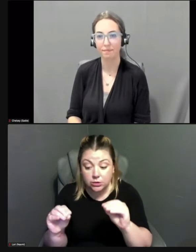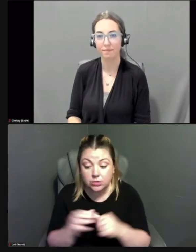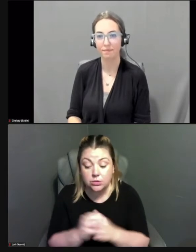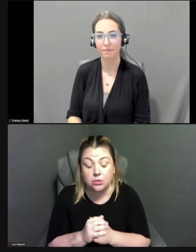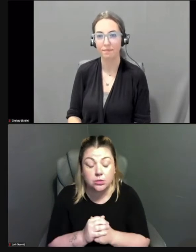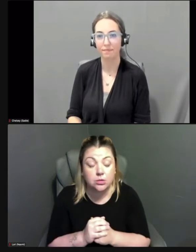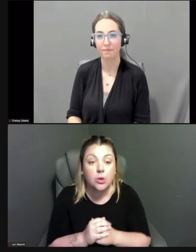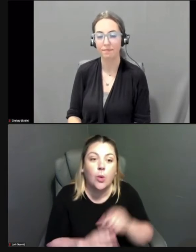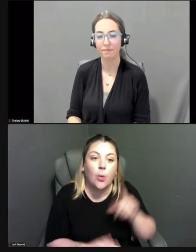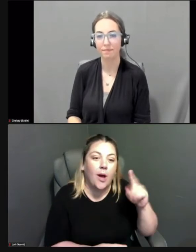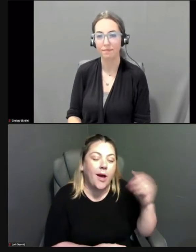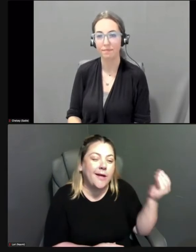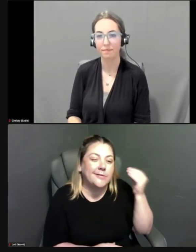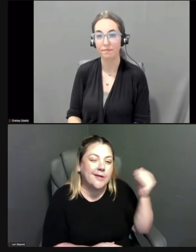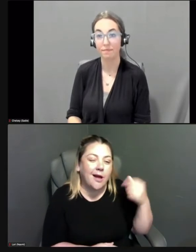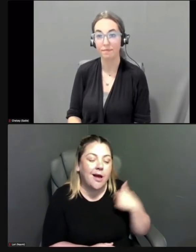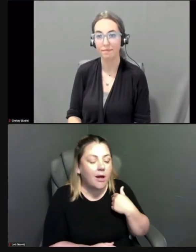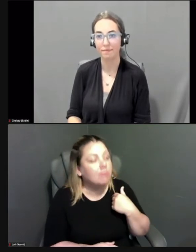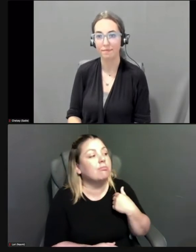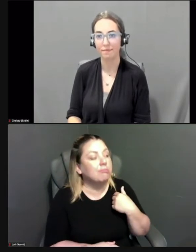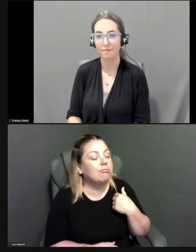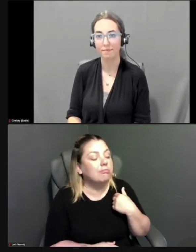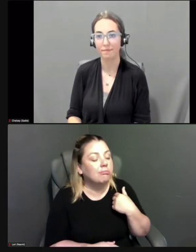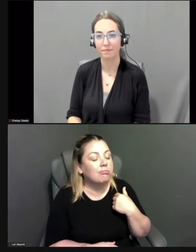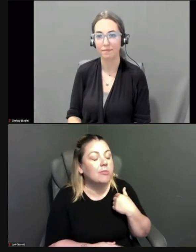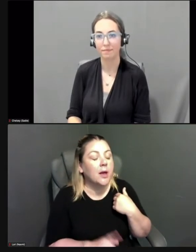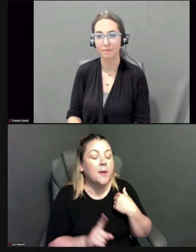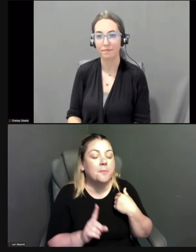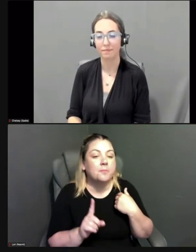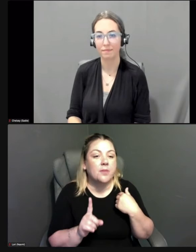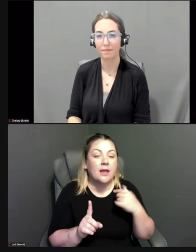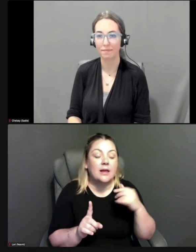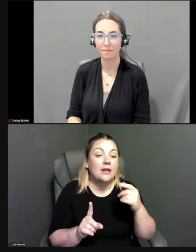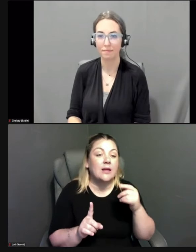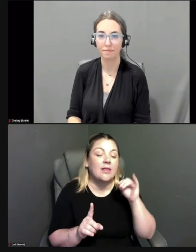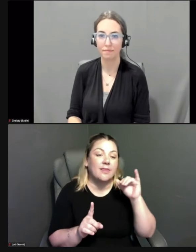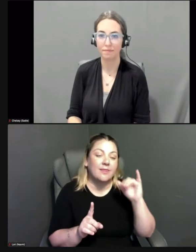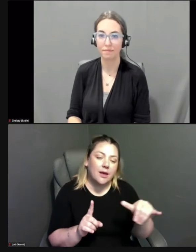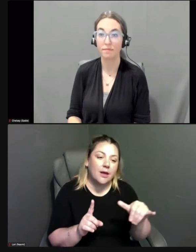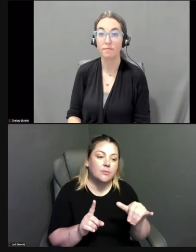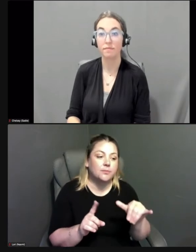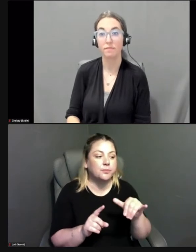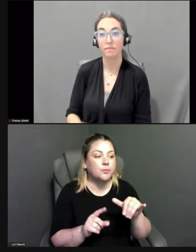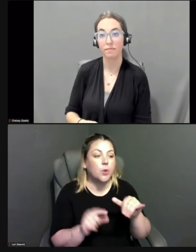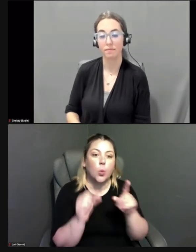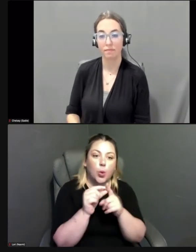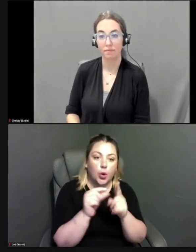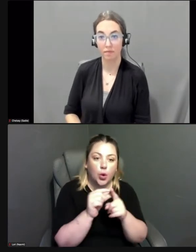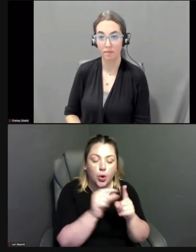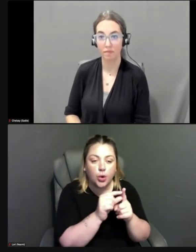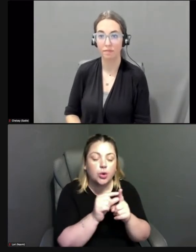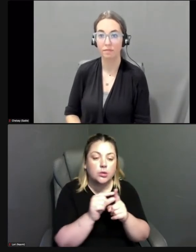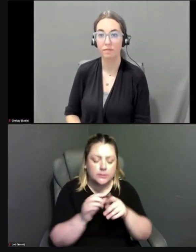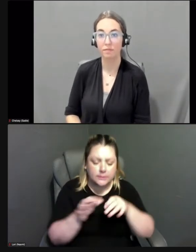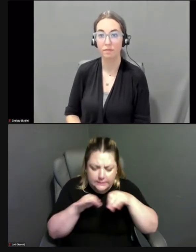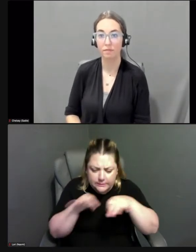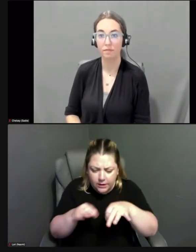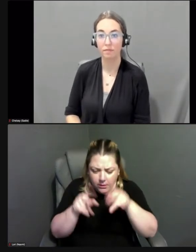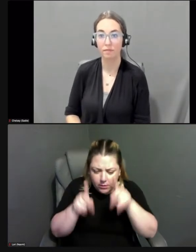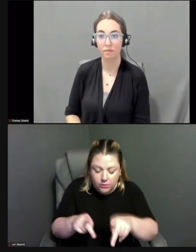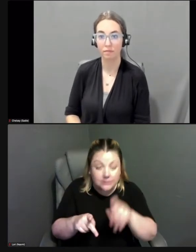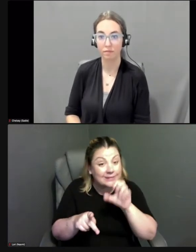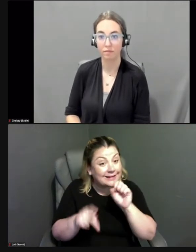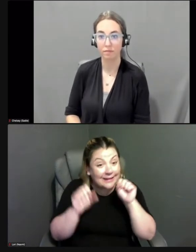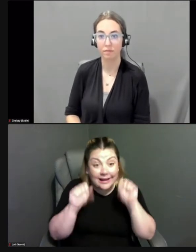that when we were doing the training, they always taught us you can say the same cue over and over and over again to the same person, and it'll